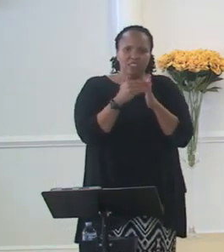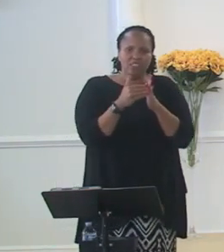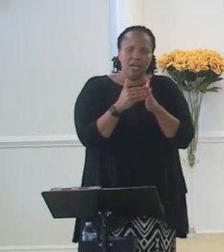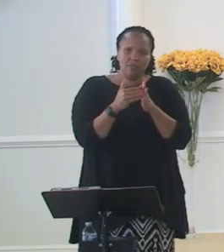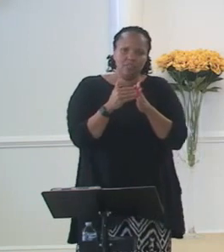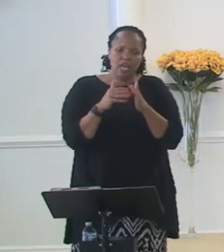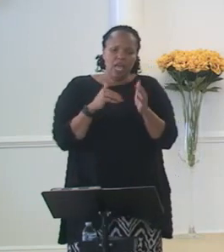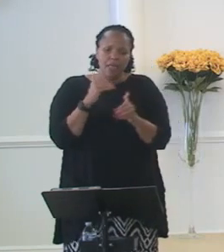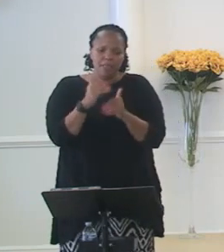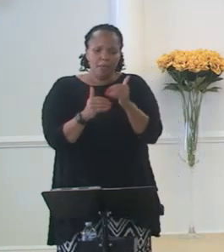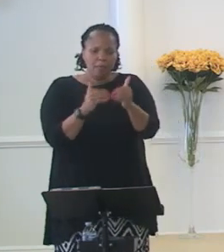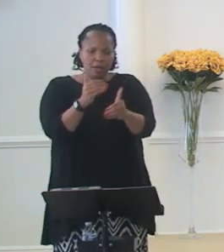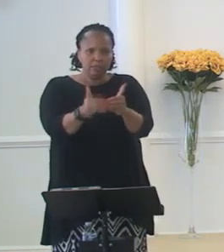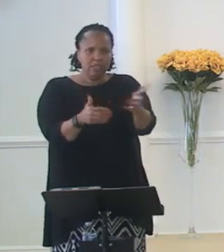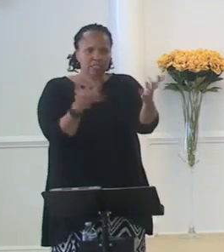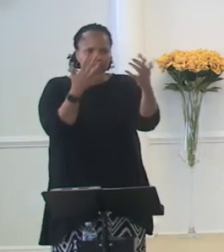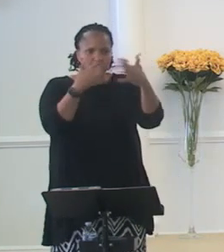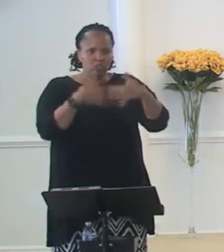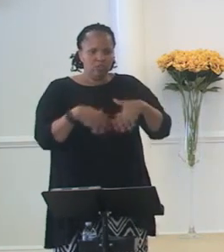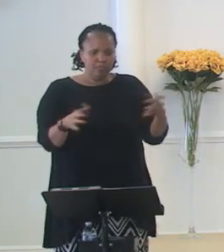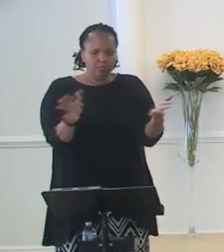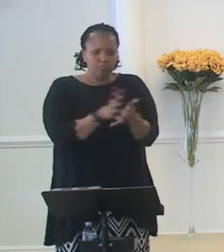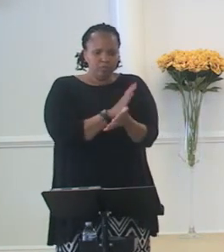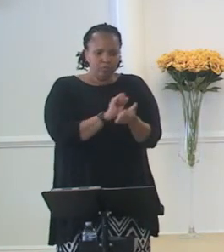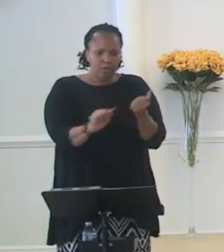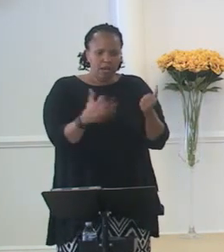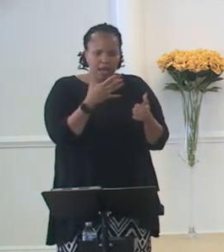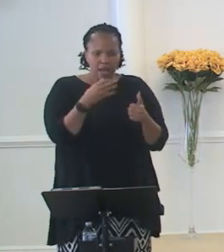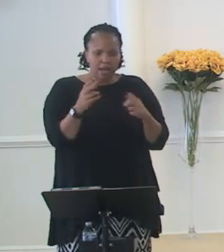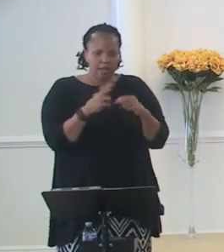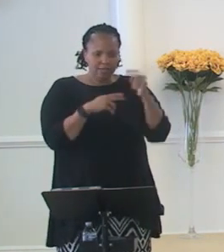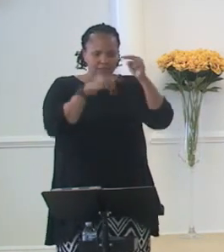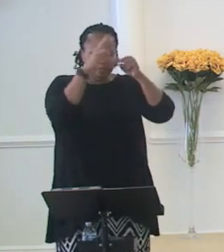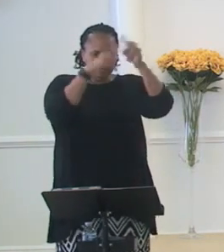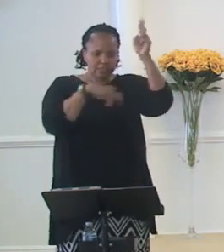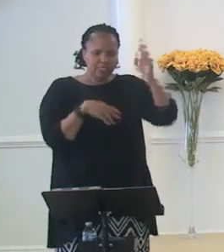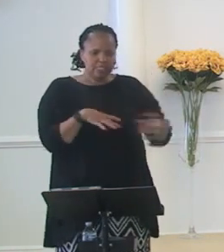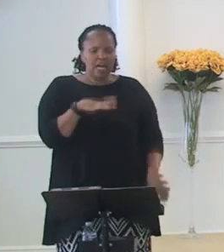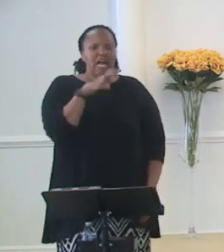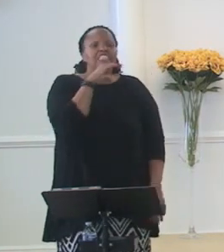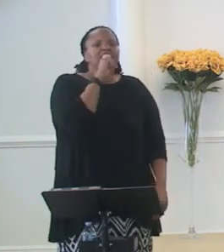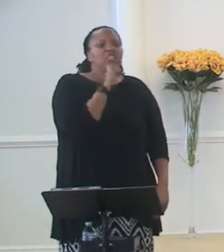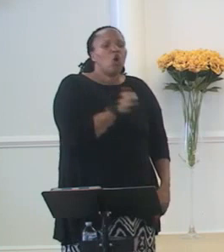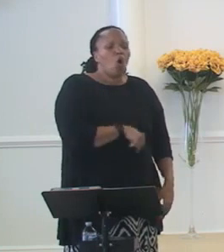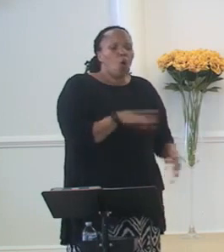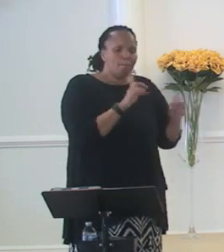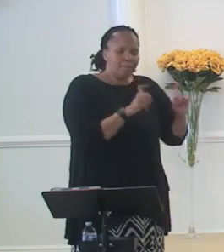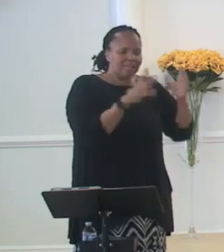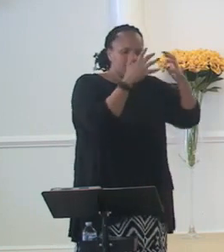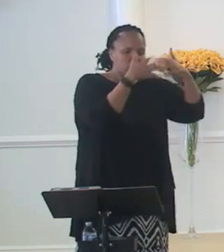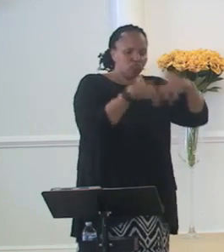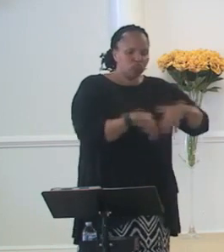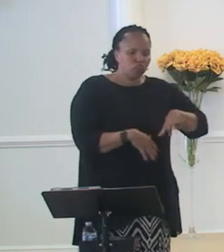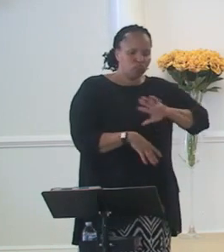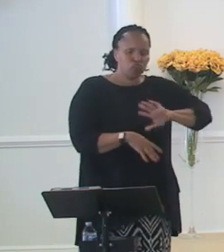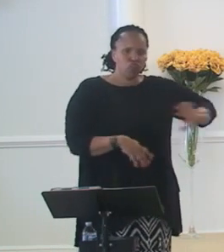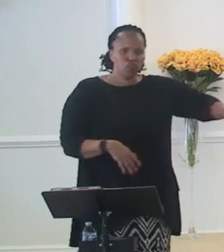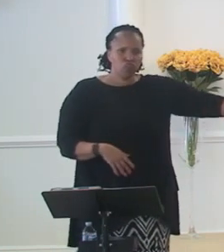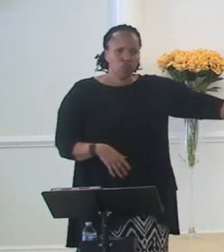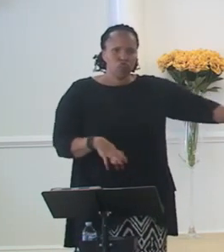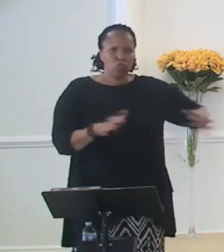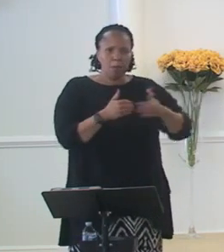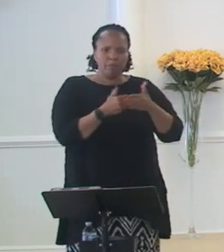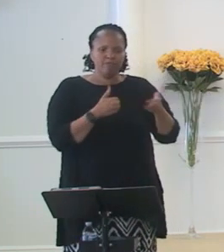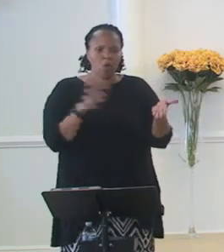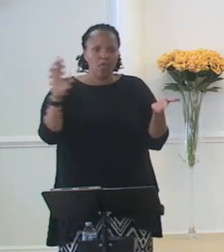the process of destruction and construction, the old must be broken and removed before the new